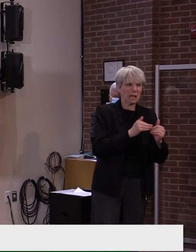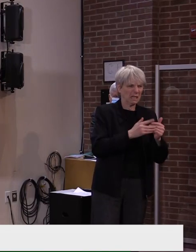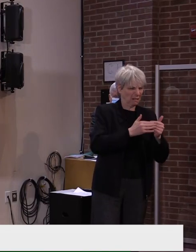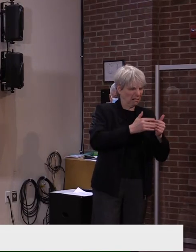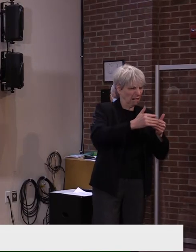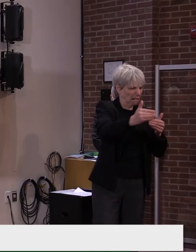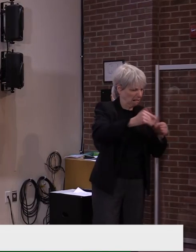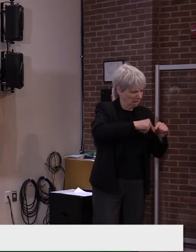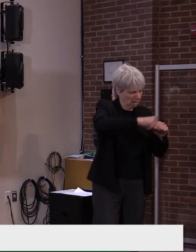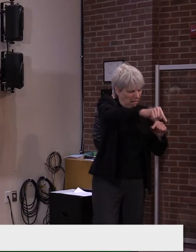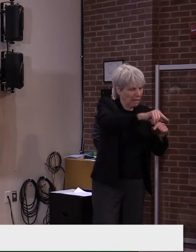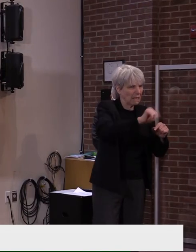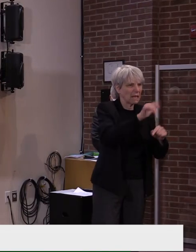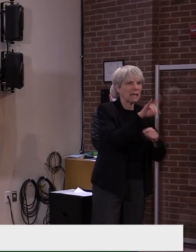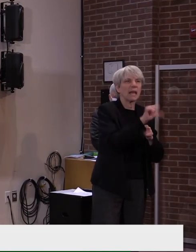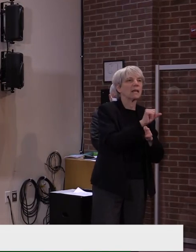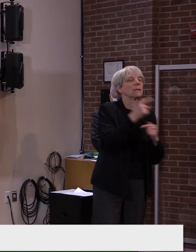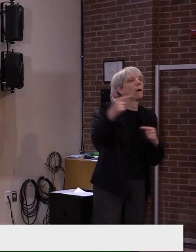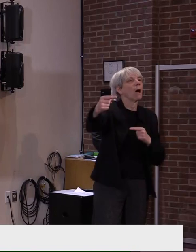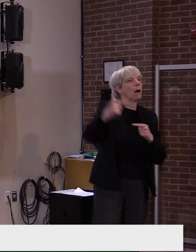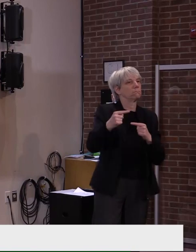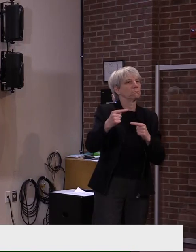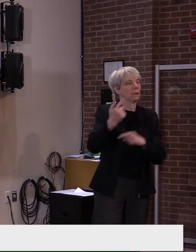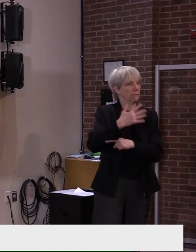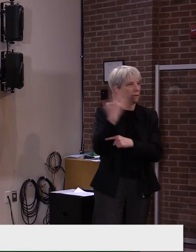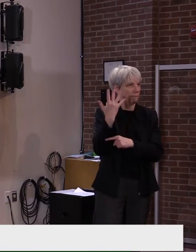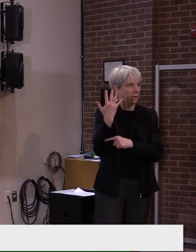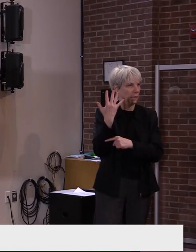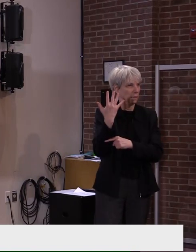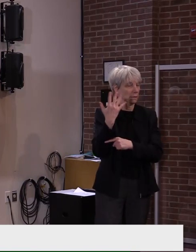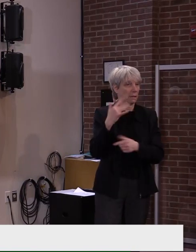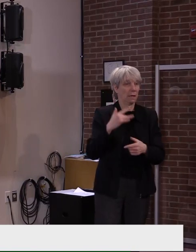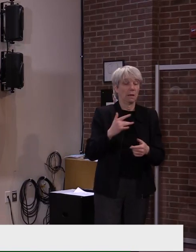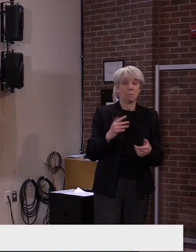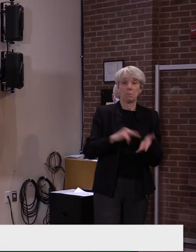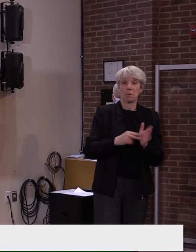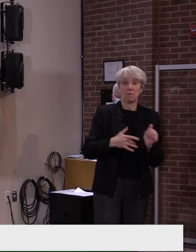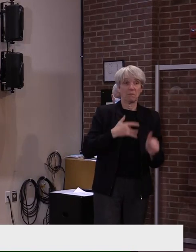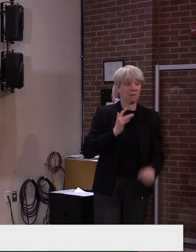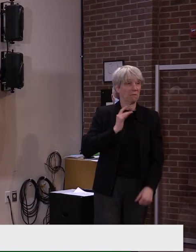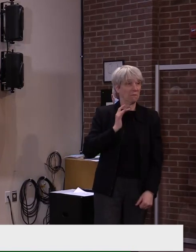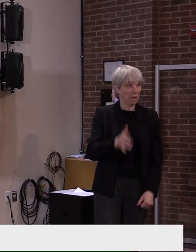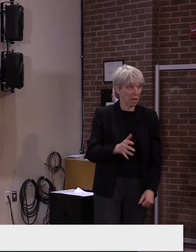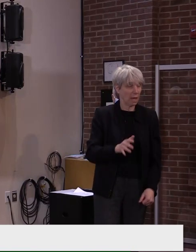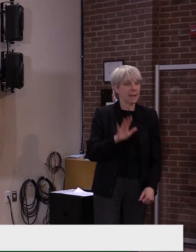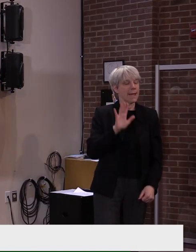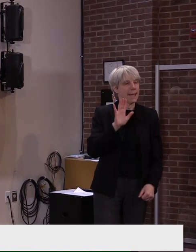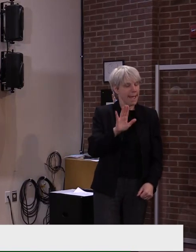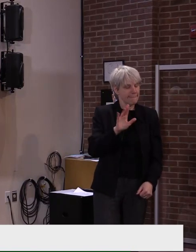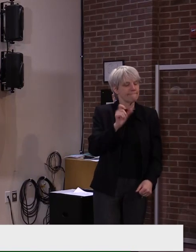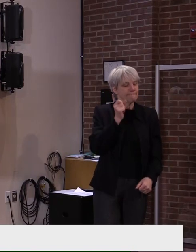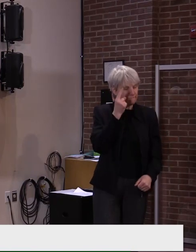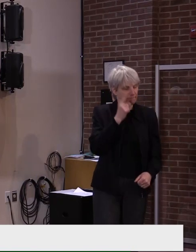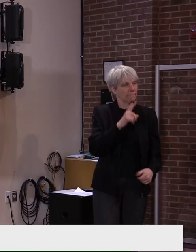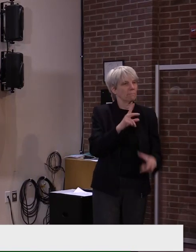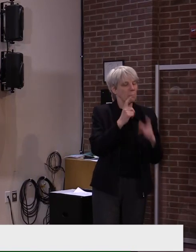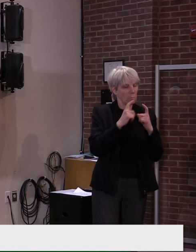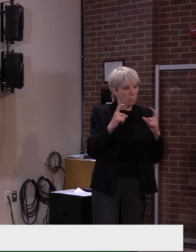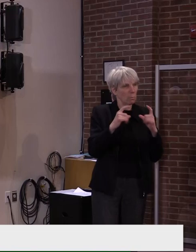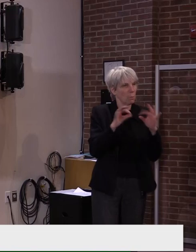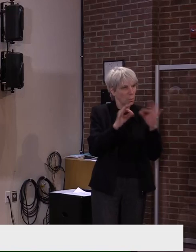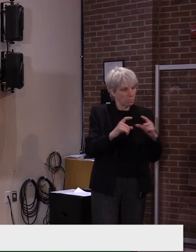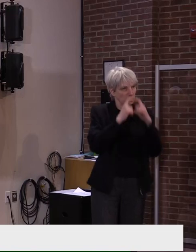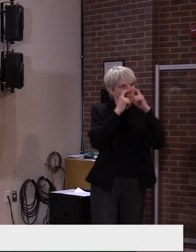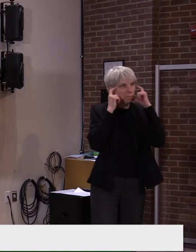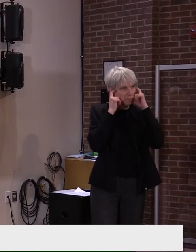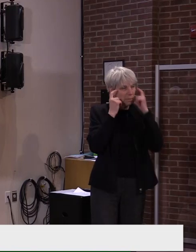If asymptomatic, followed by 5 days of wearing a mask when around others. In